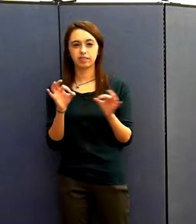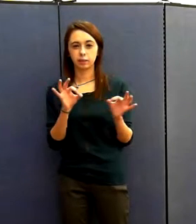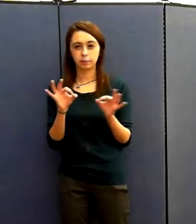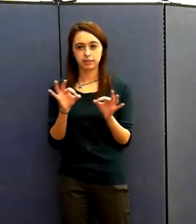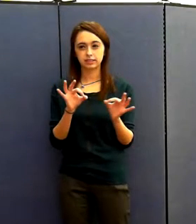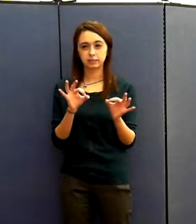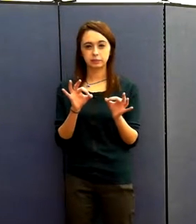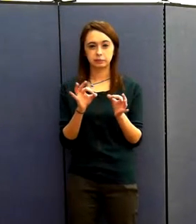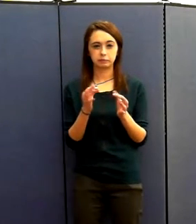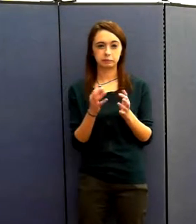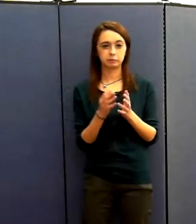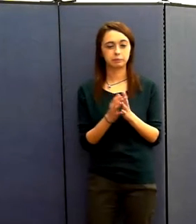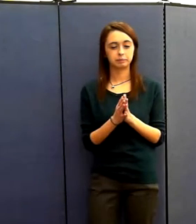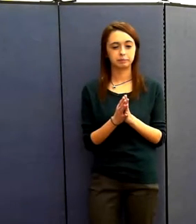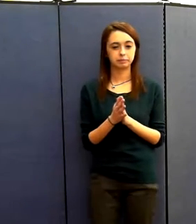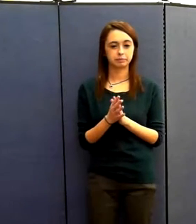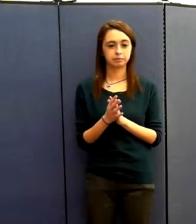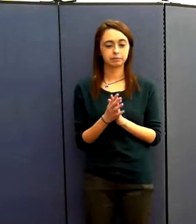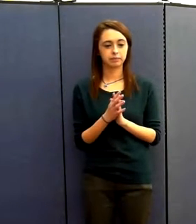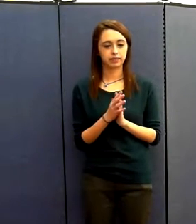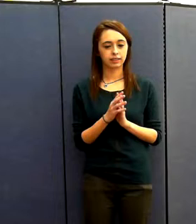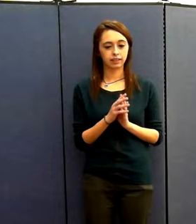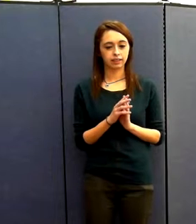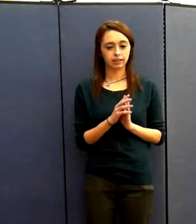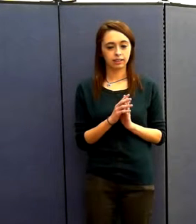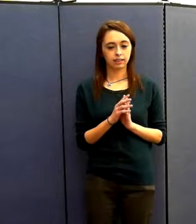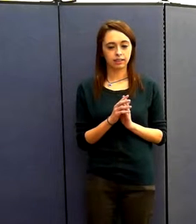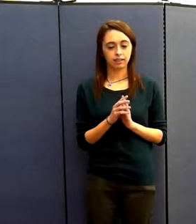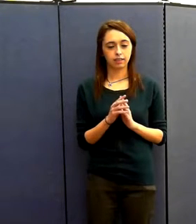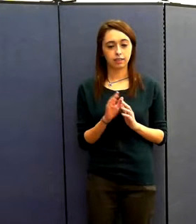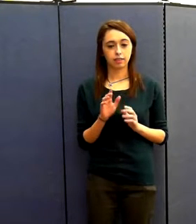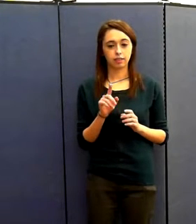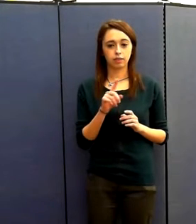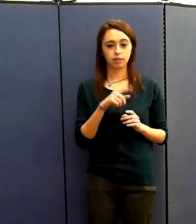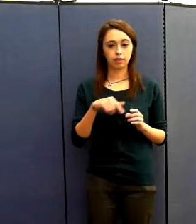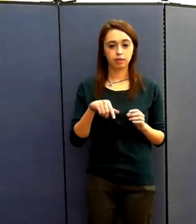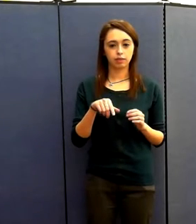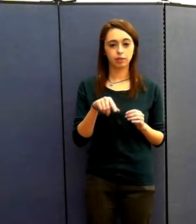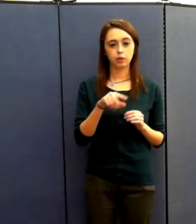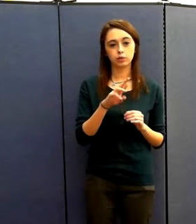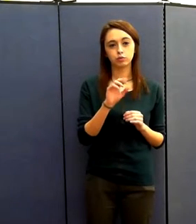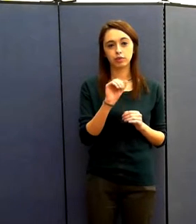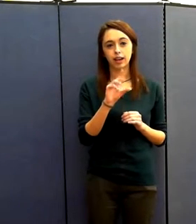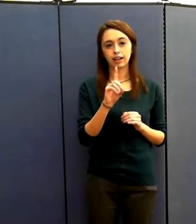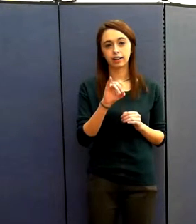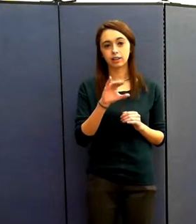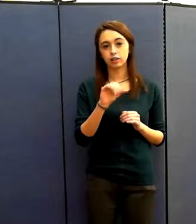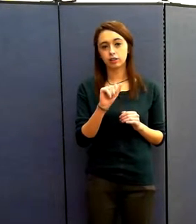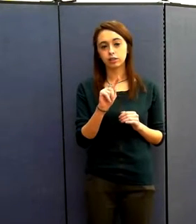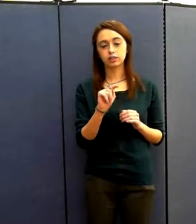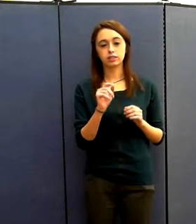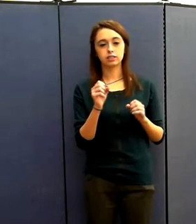femme radicals began to advocate for positive modes of gender